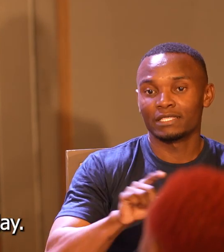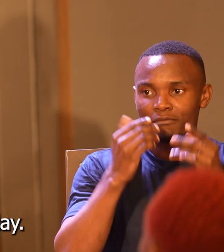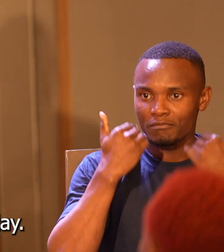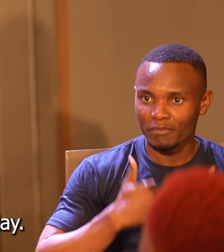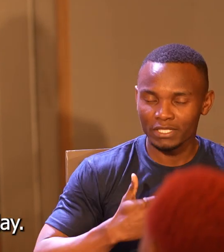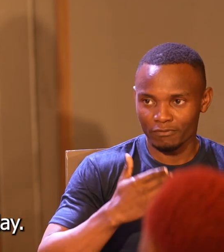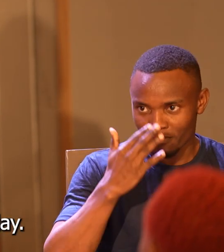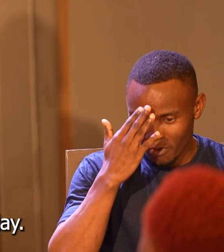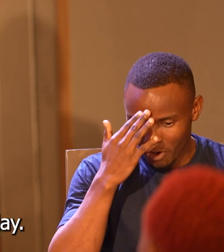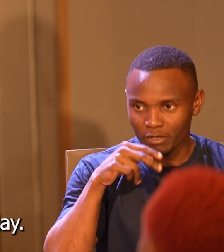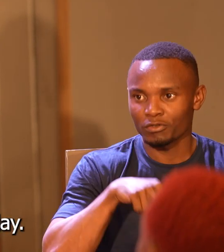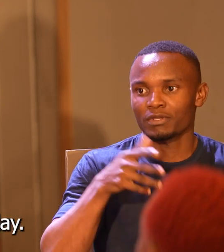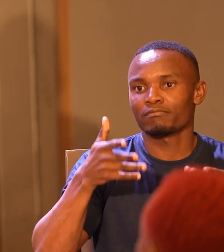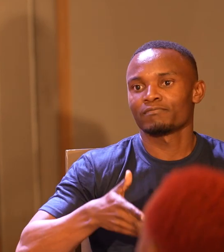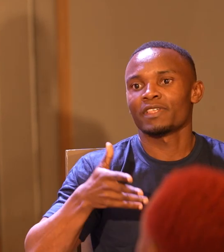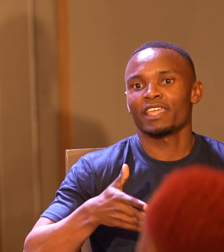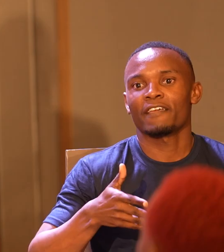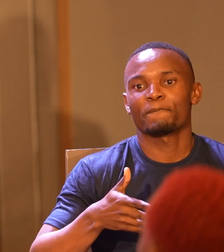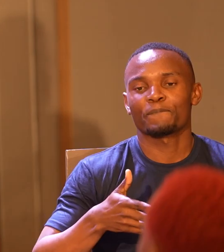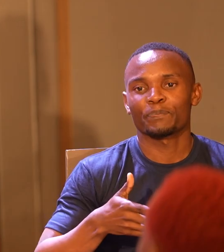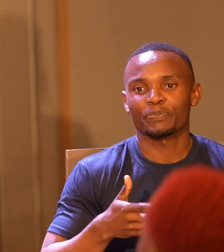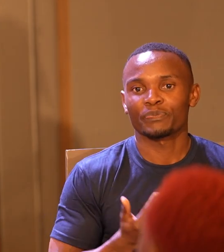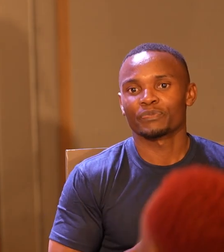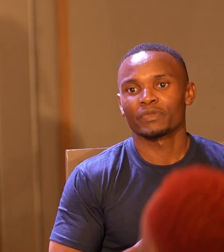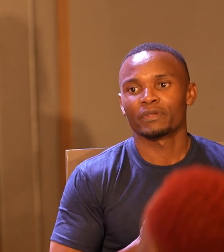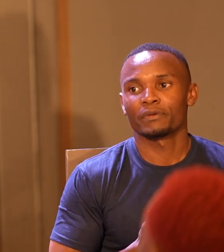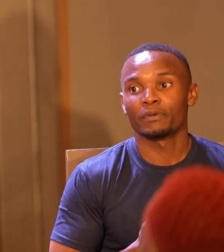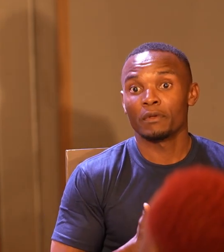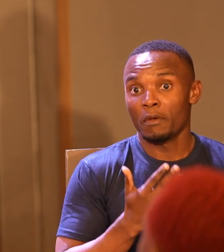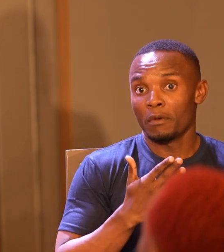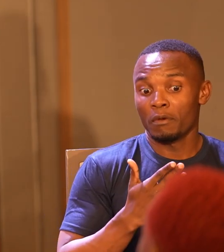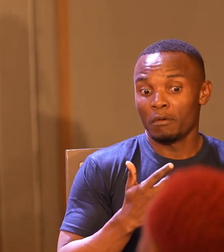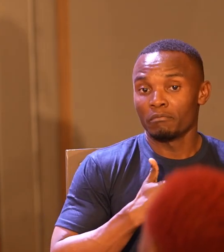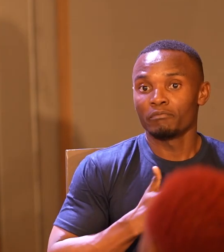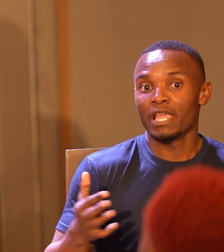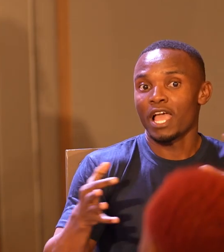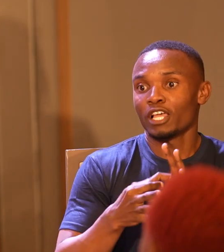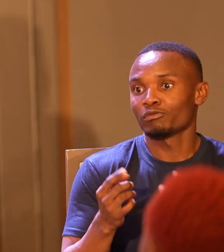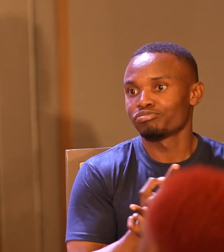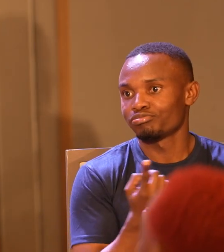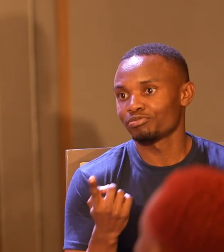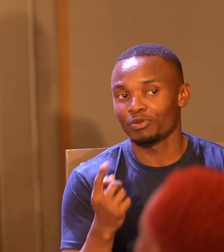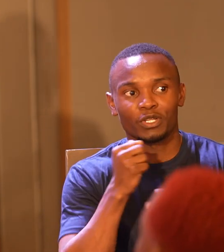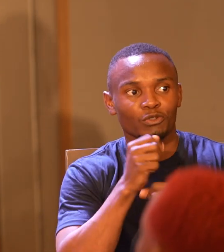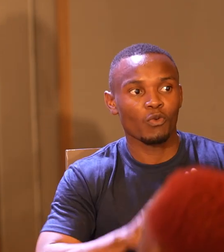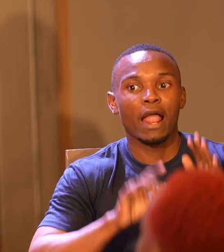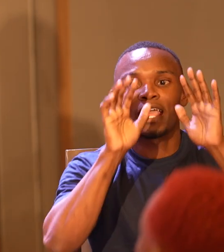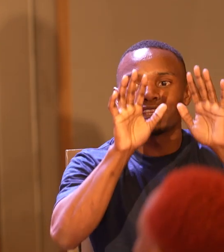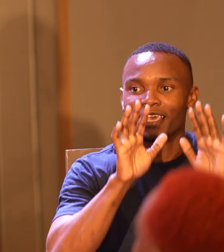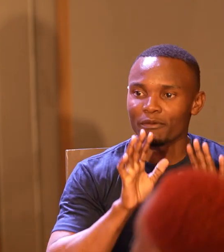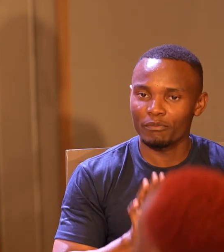pleased to stand before you here today, this afternoon, to join us in this very